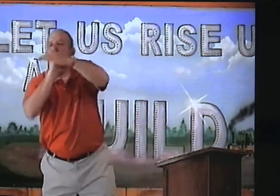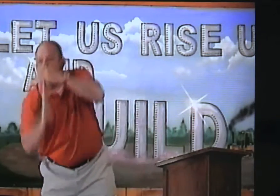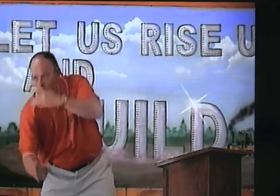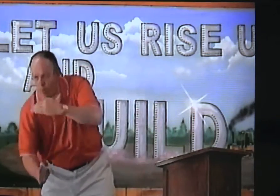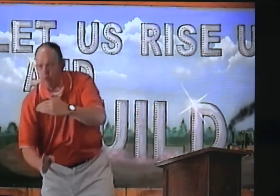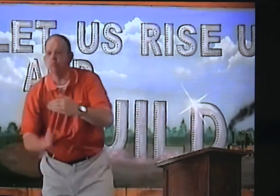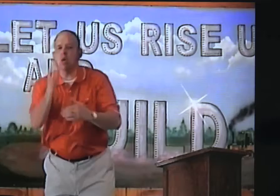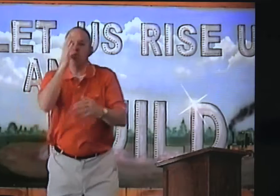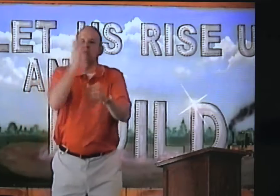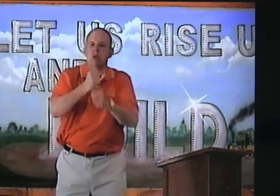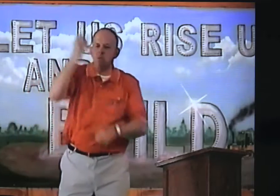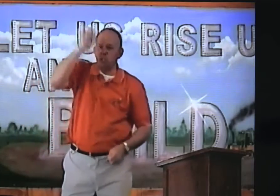Humble